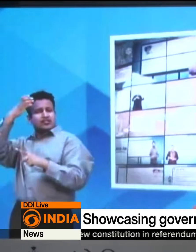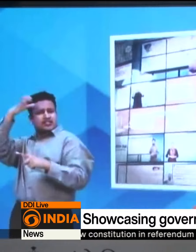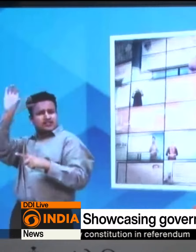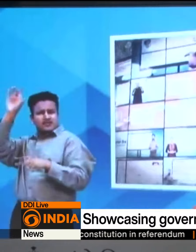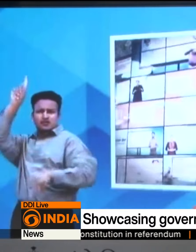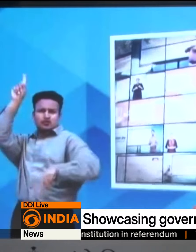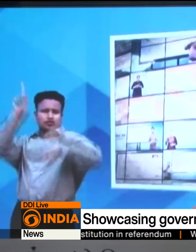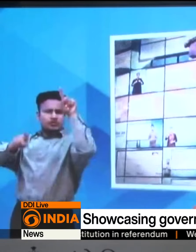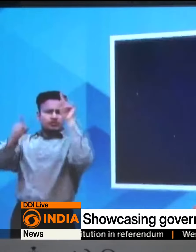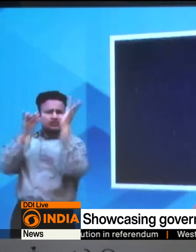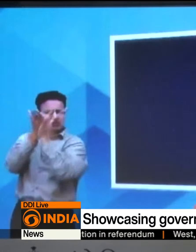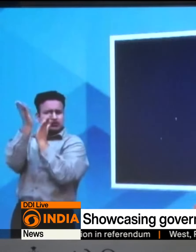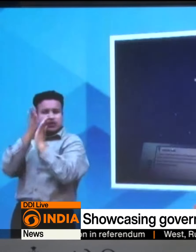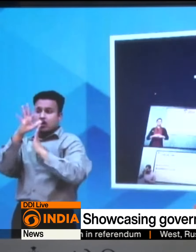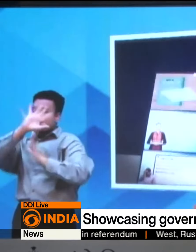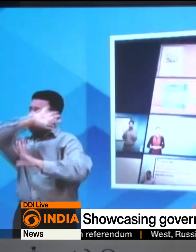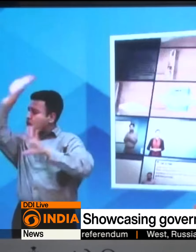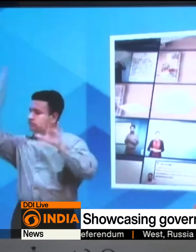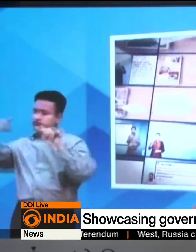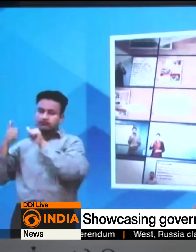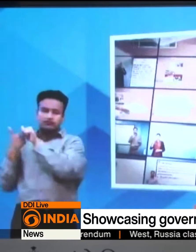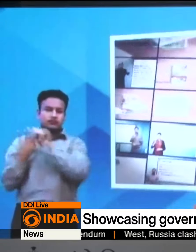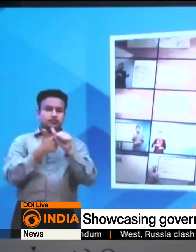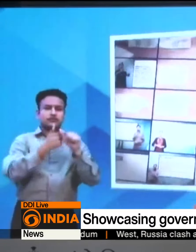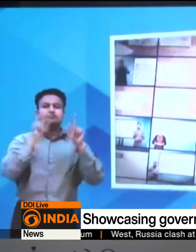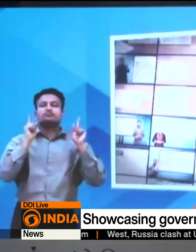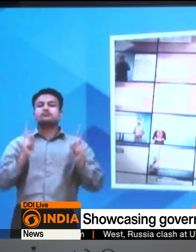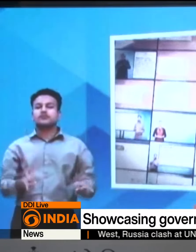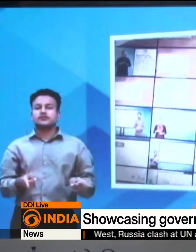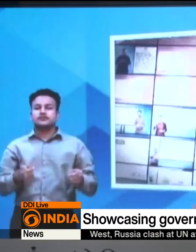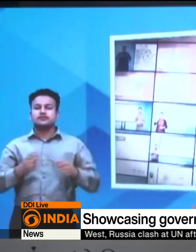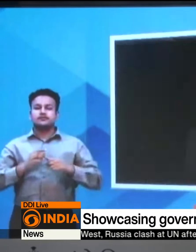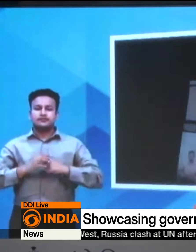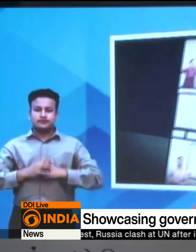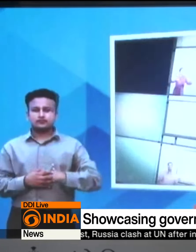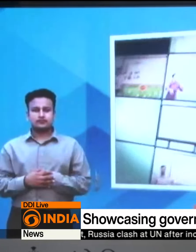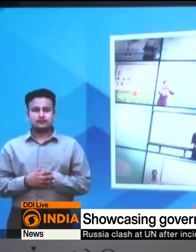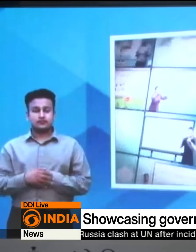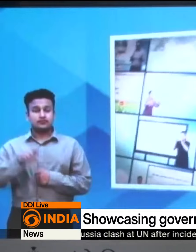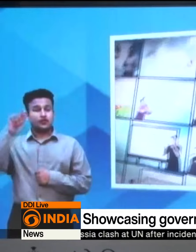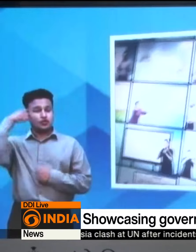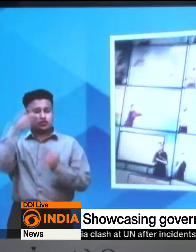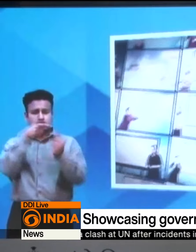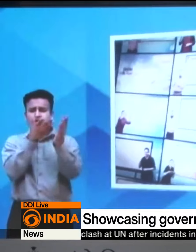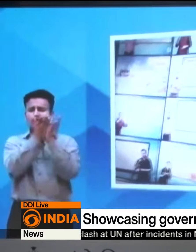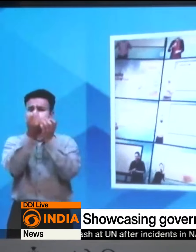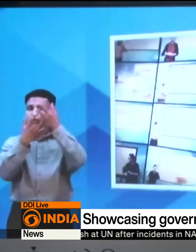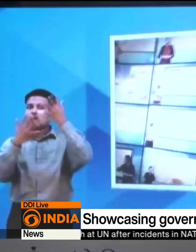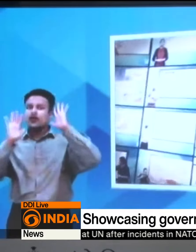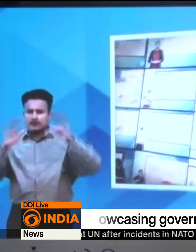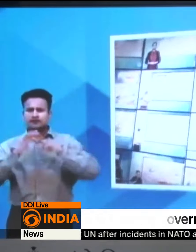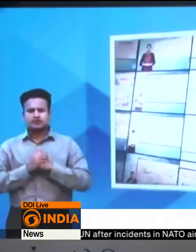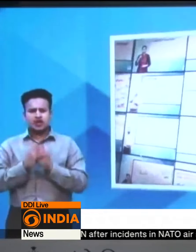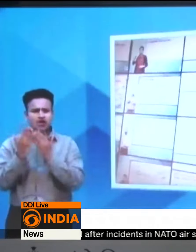3,189 ISL e-content videos was rolled out to strengthen digital learning.